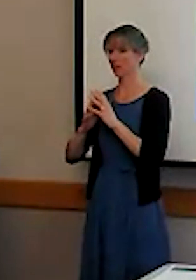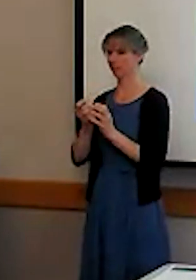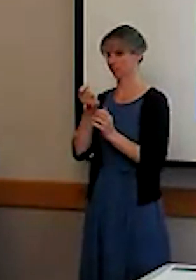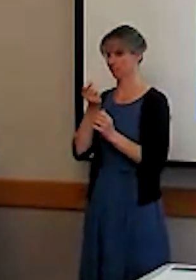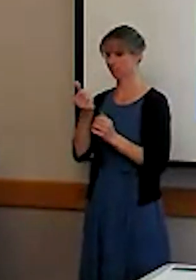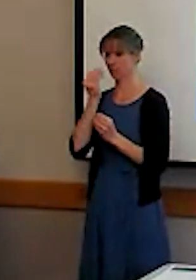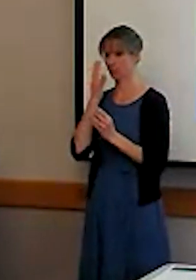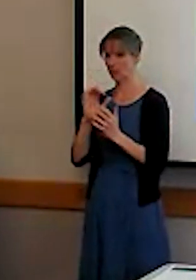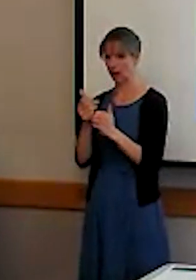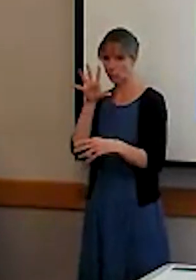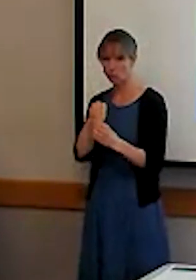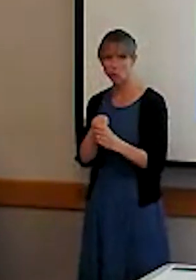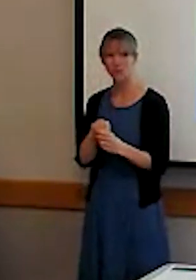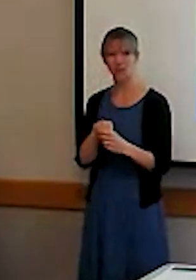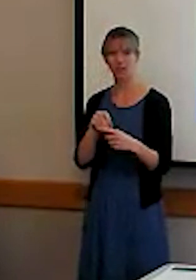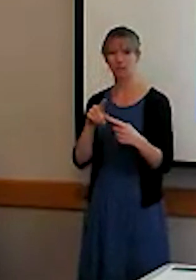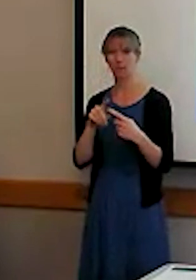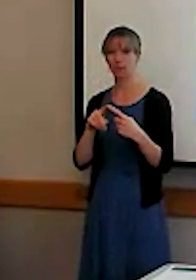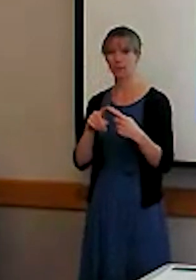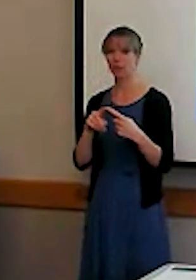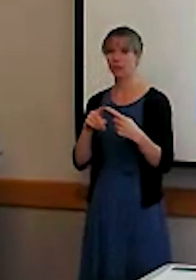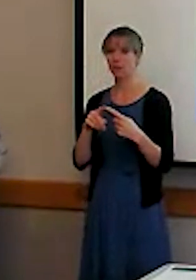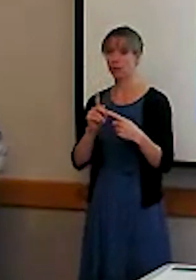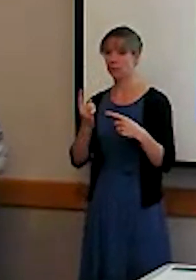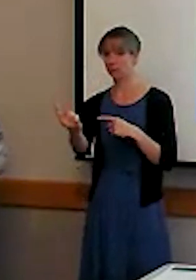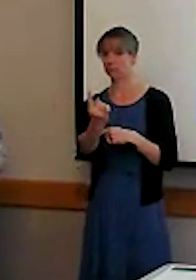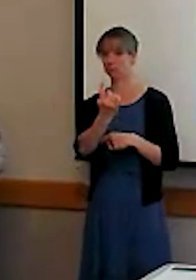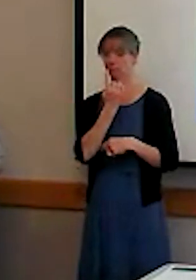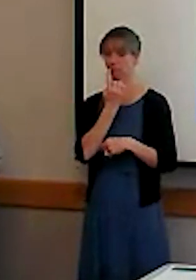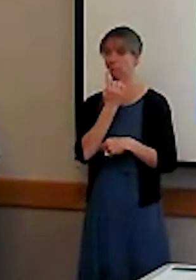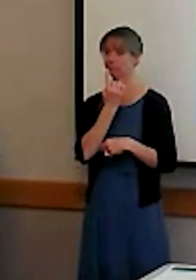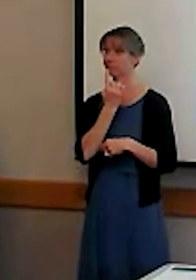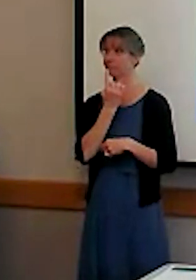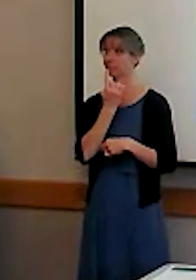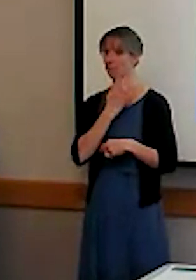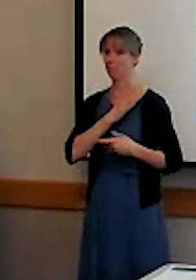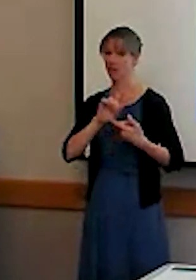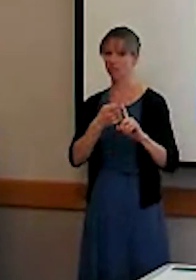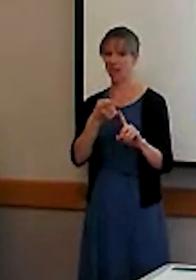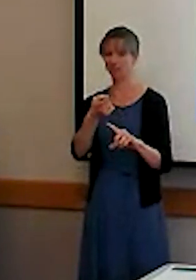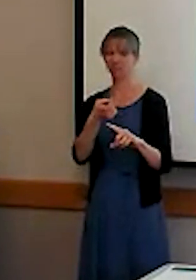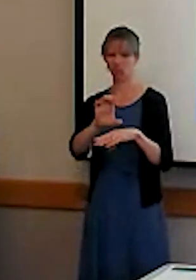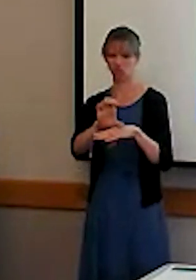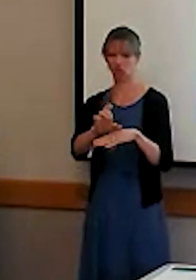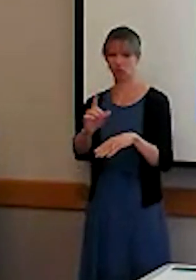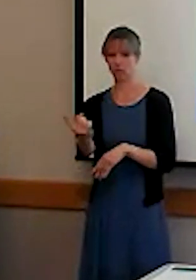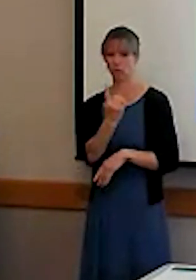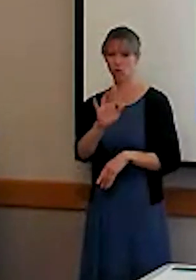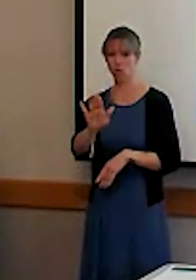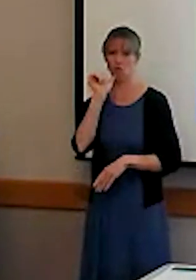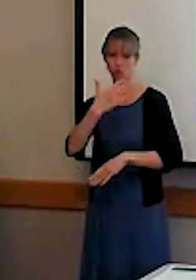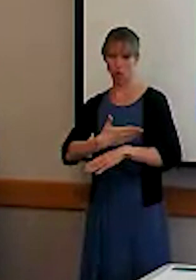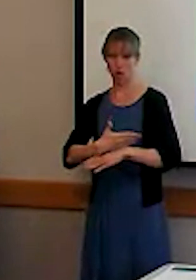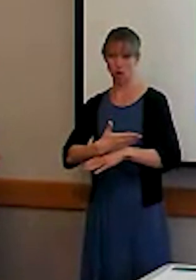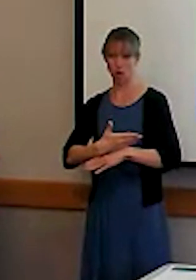be inclusive. And when I was approached by a friend of mine from church who her